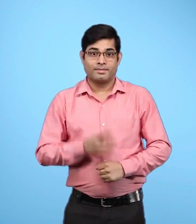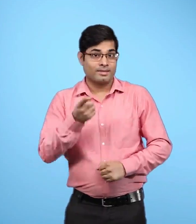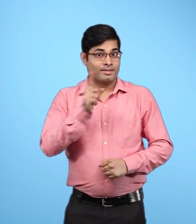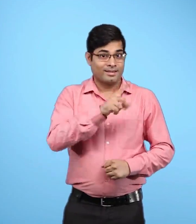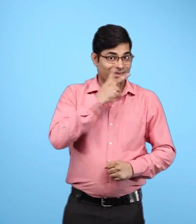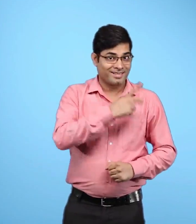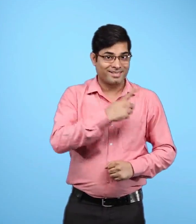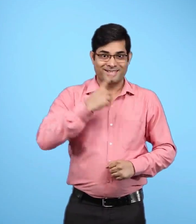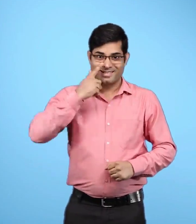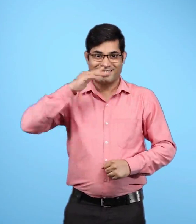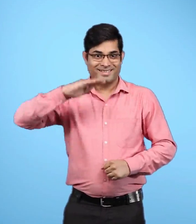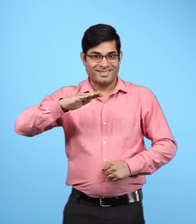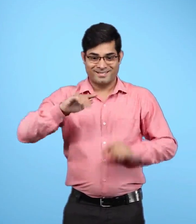Girl 1, Maria.